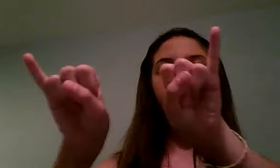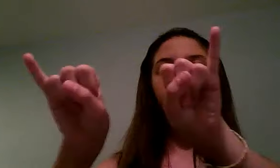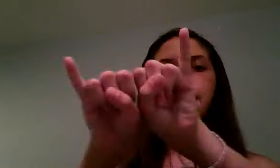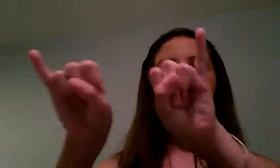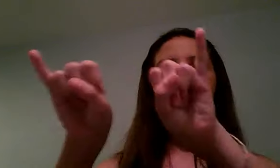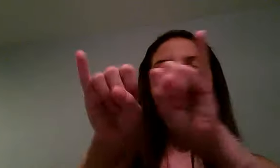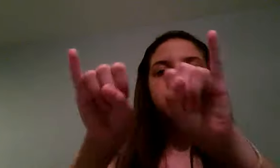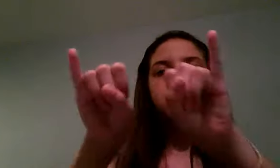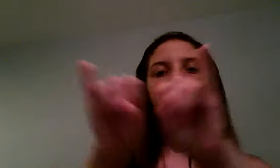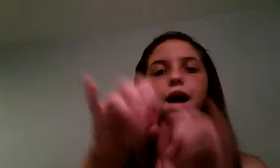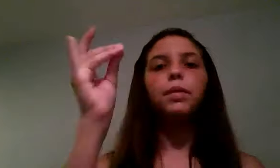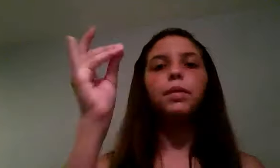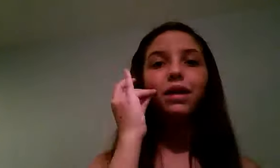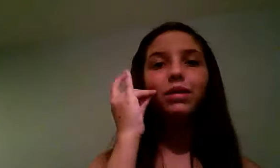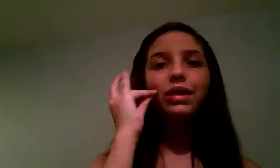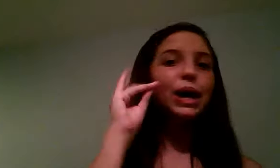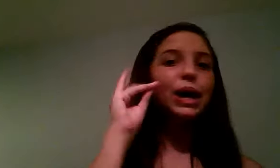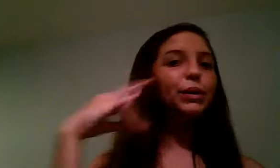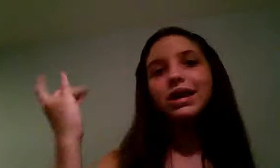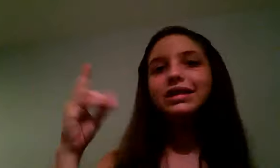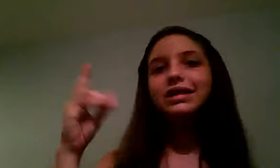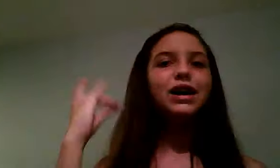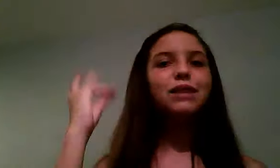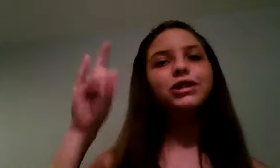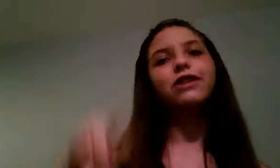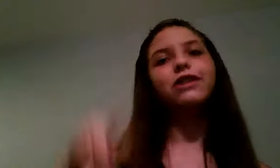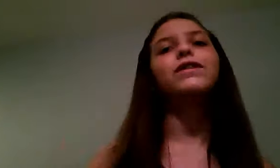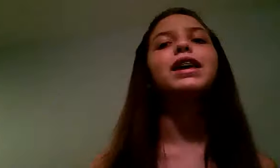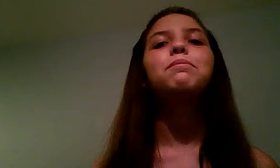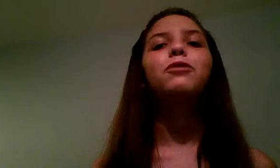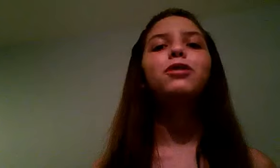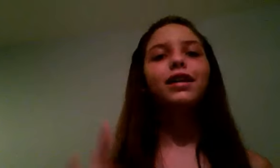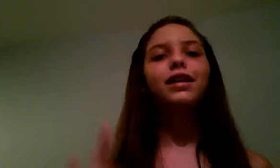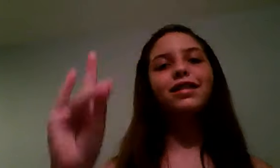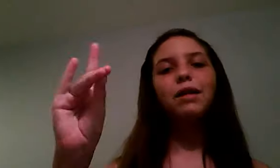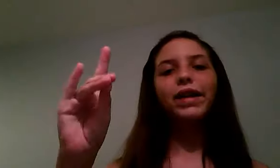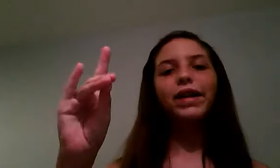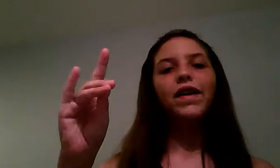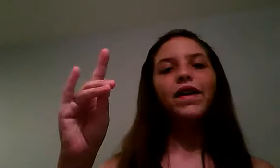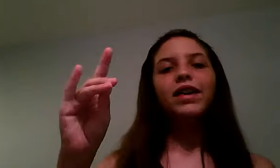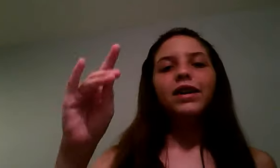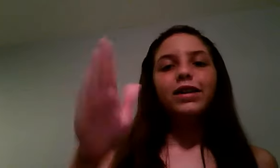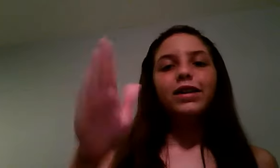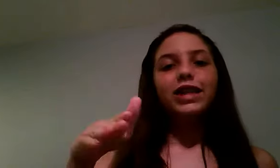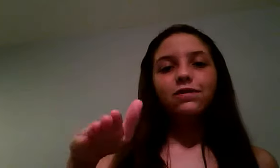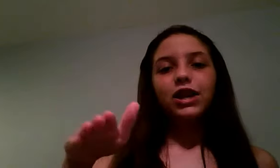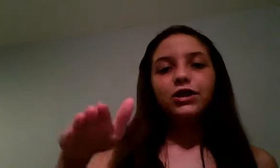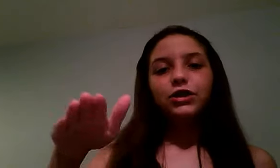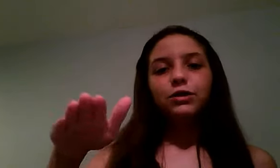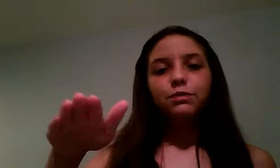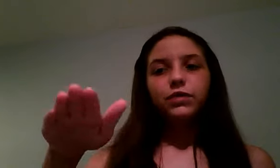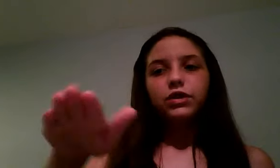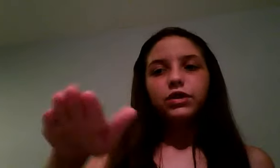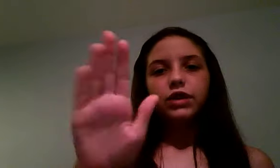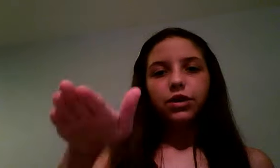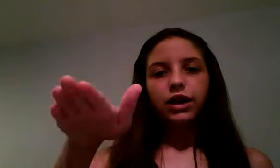fat mama llama, baby llama, crazy llama, don't forget Baraka llama. Then it's fish. So like put your hand